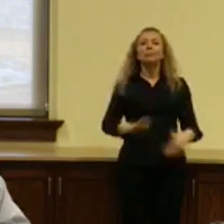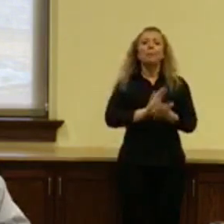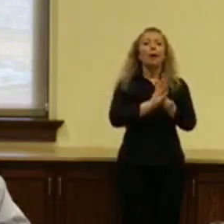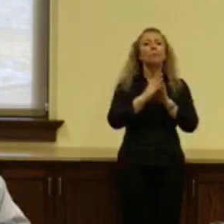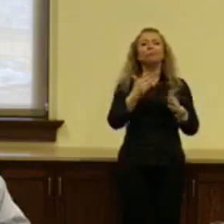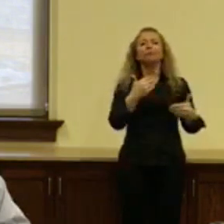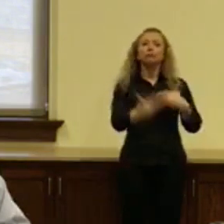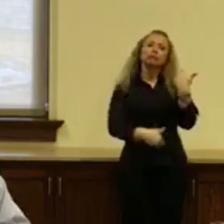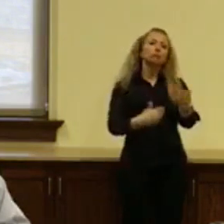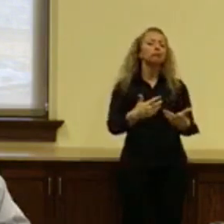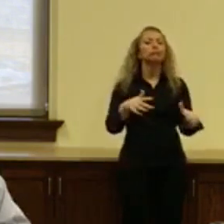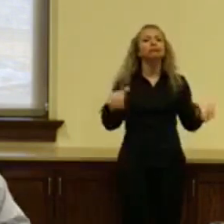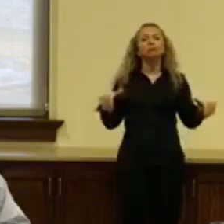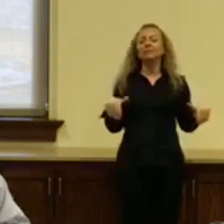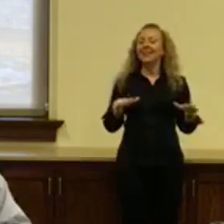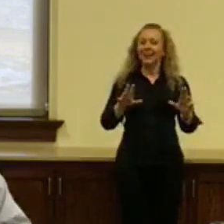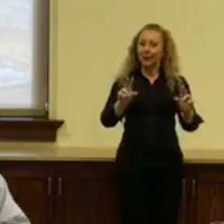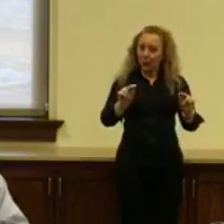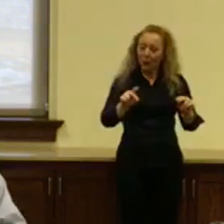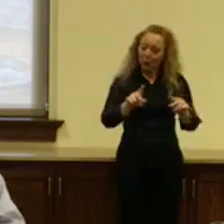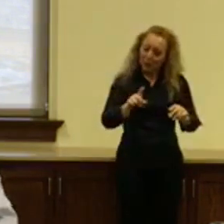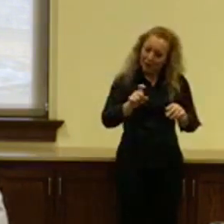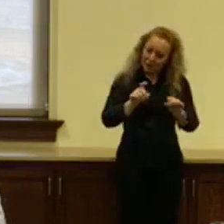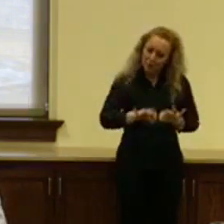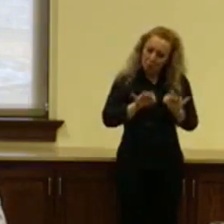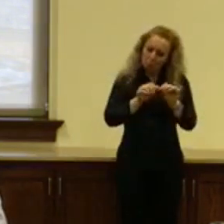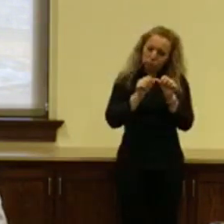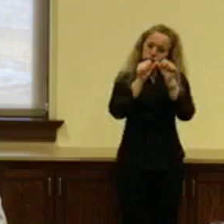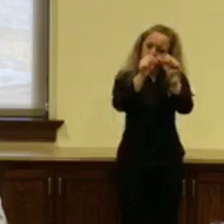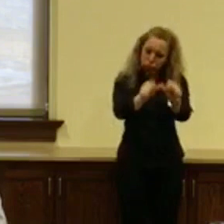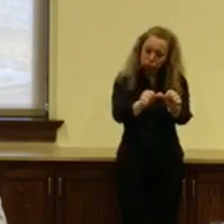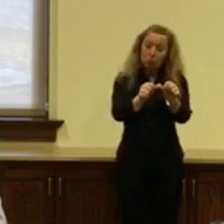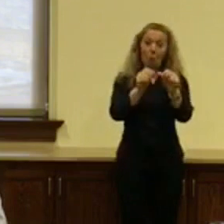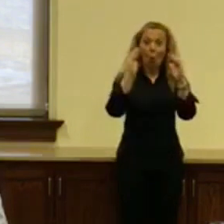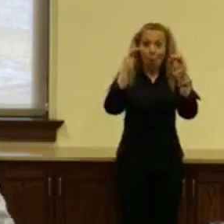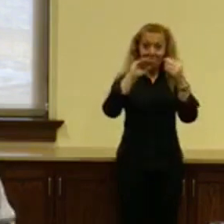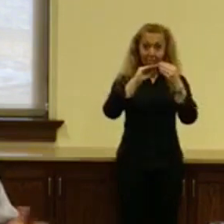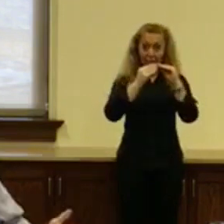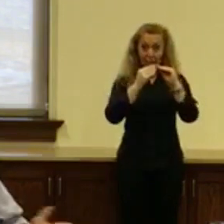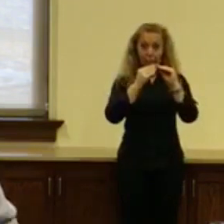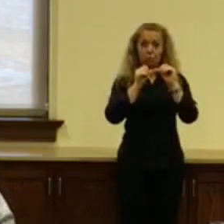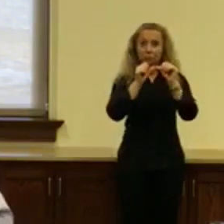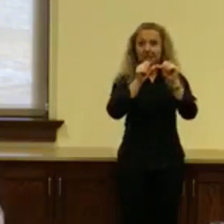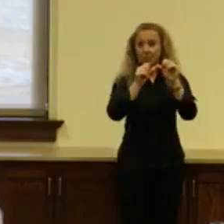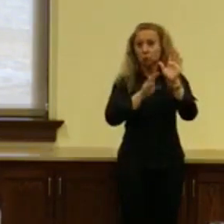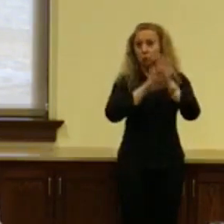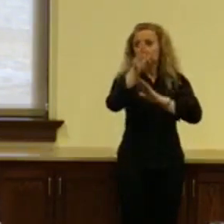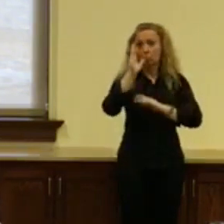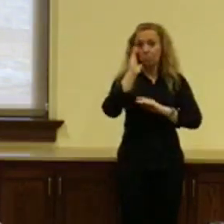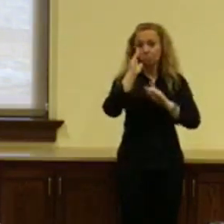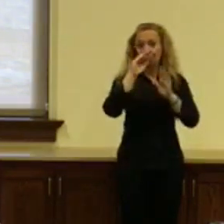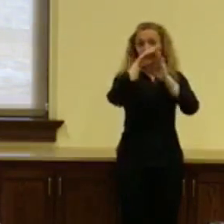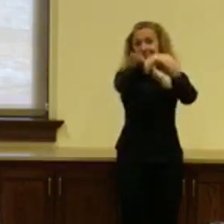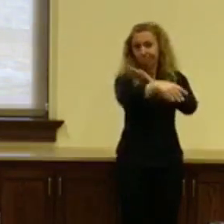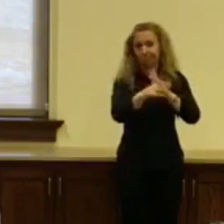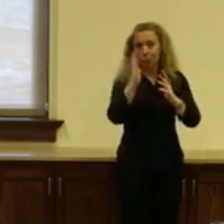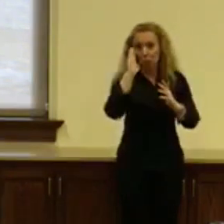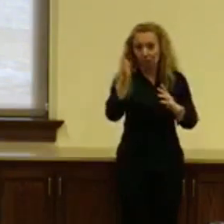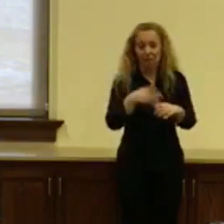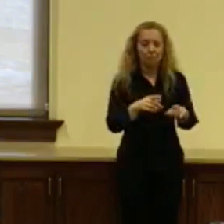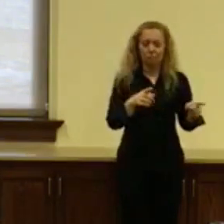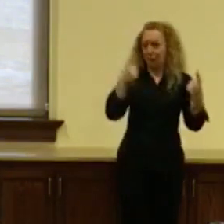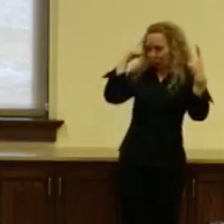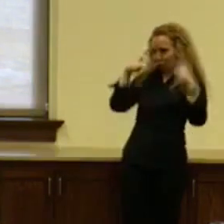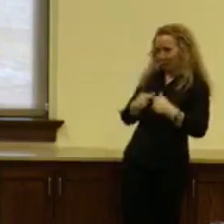We want to continue that, and hopefully those numbers will continue in that direction. Dr. Bowe? I agree completely with